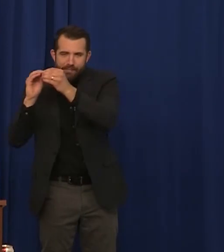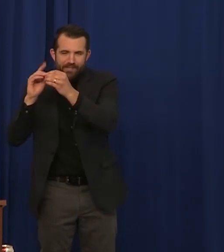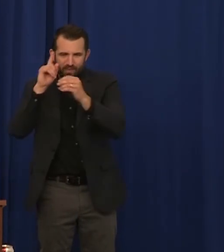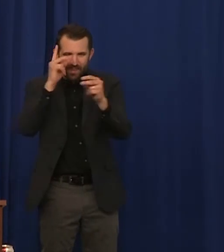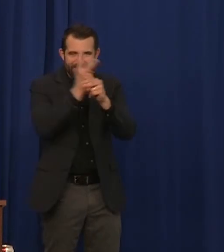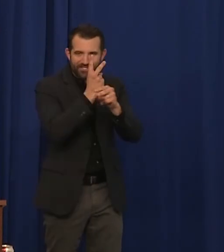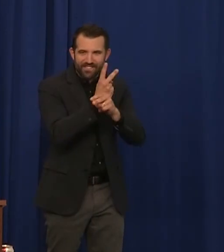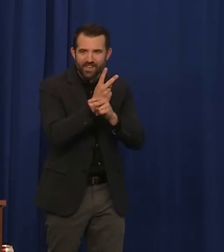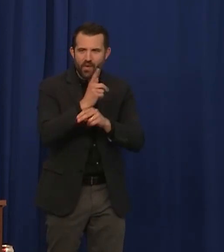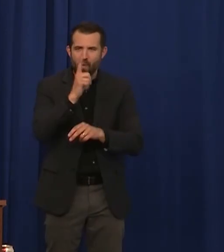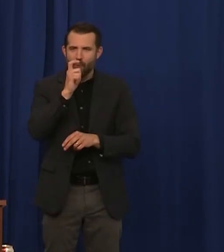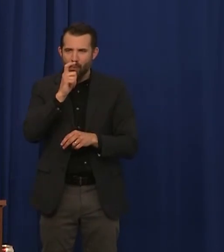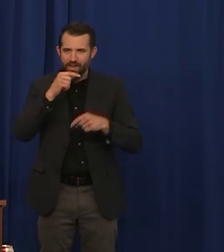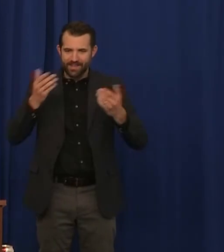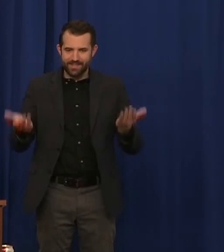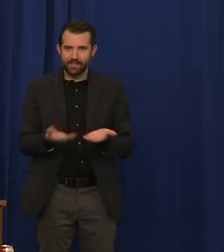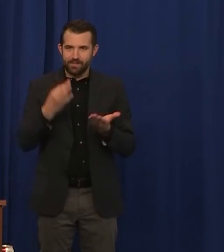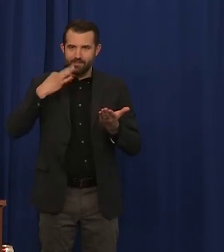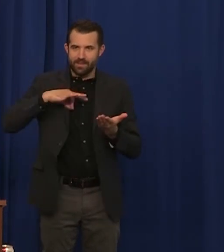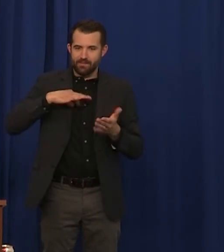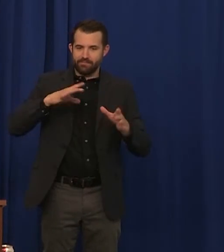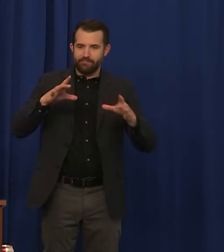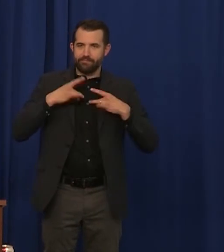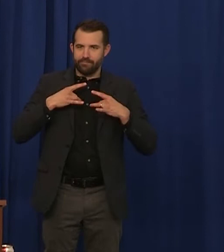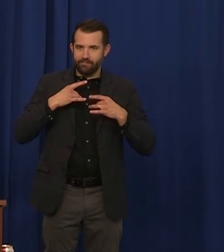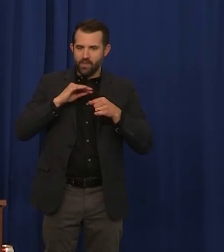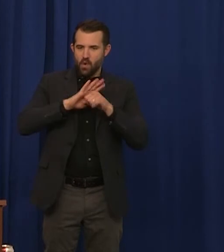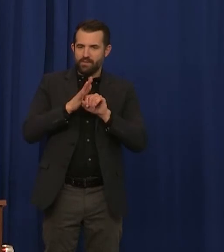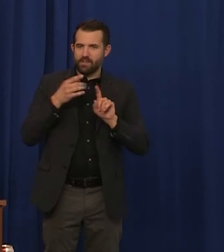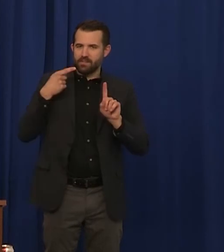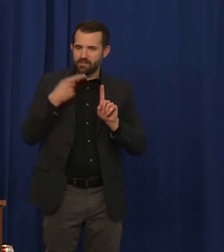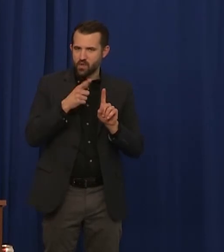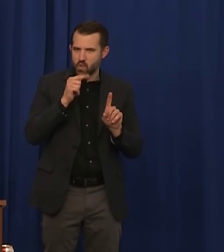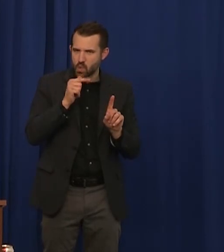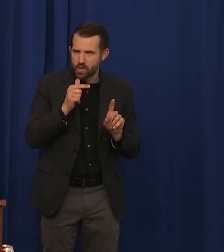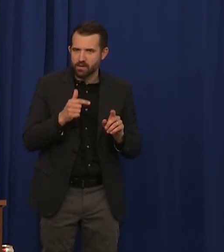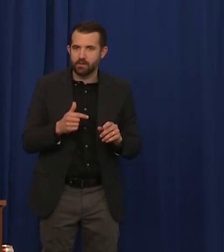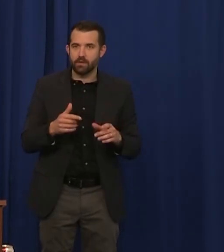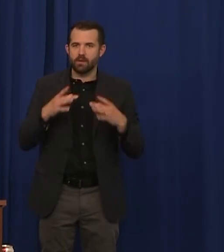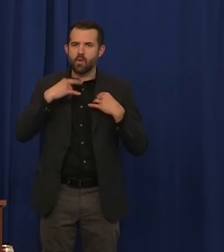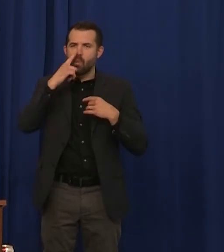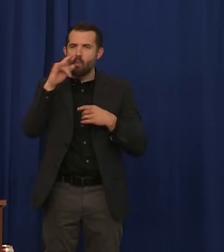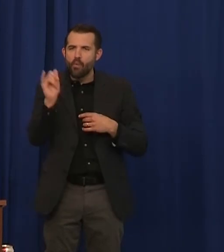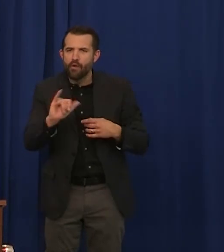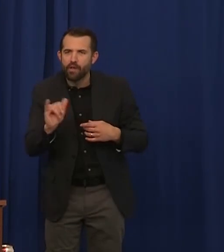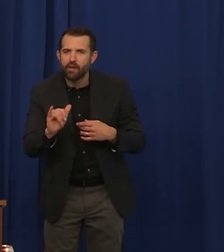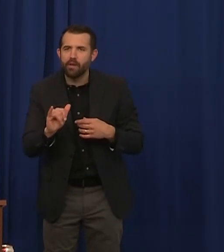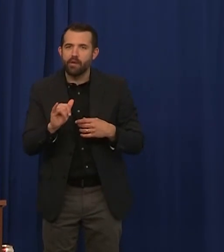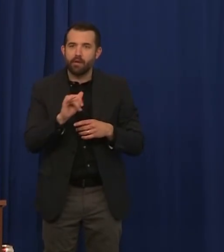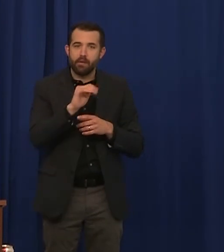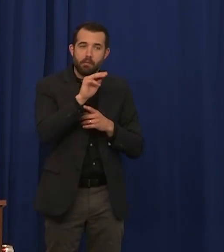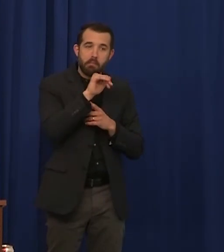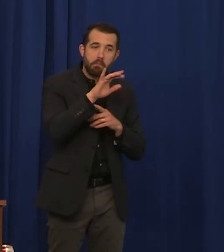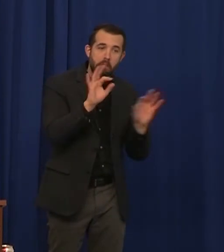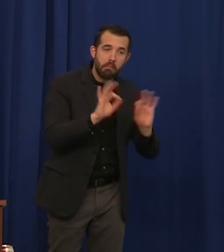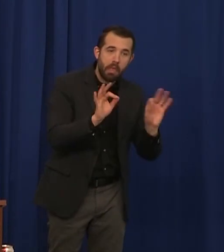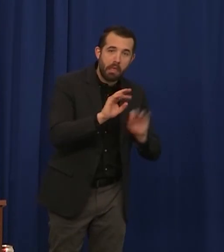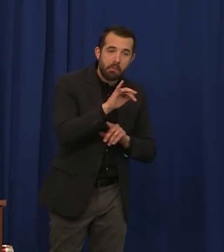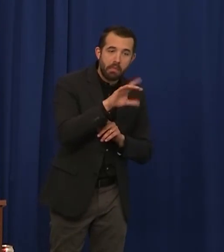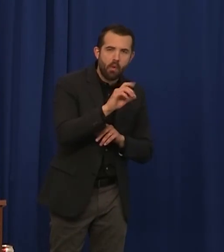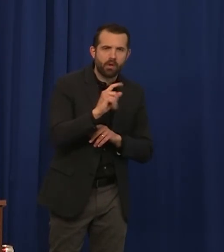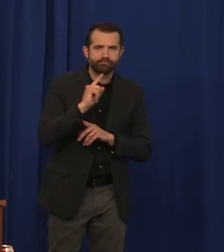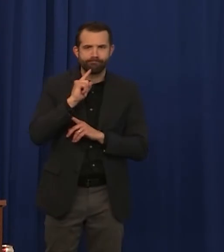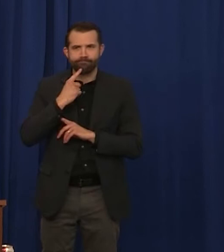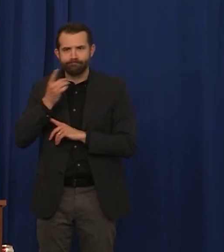affected by COVID-19, how they're being affected, and what additional public health interventions, if any, we can put into